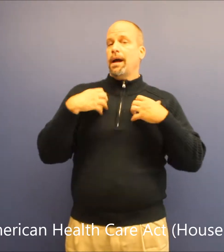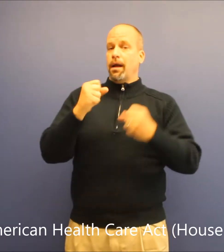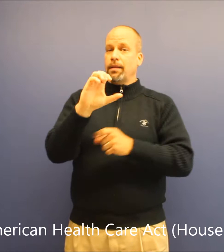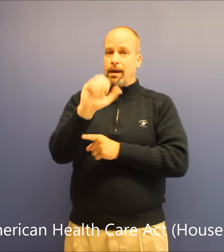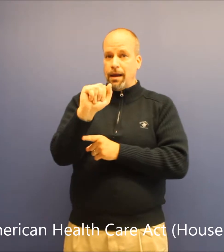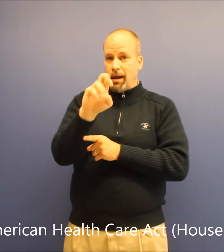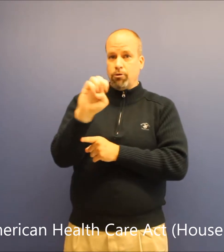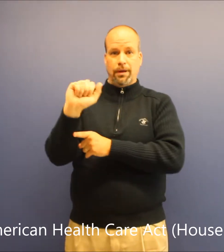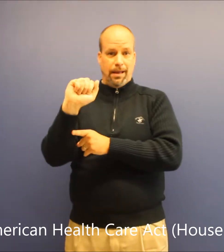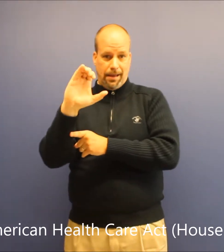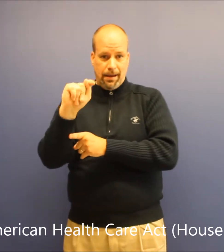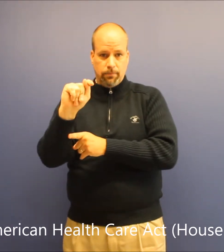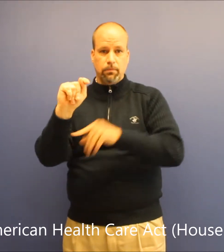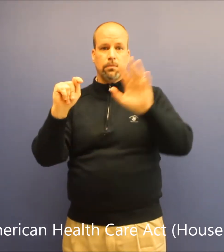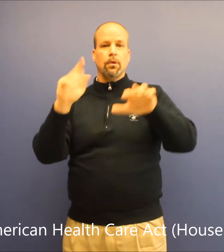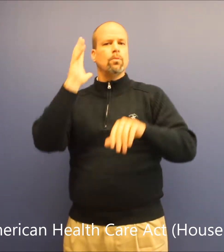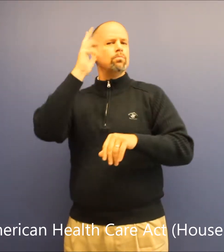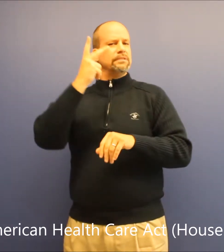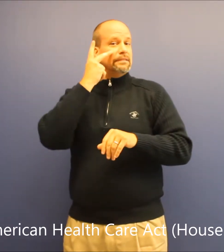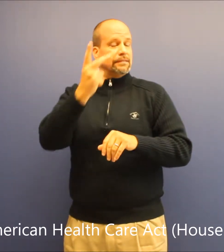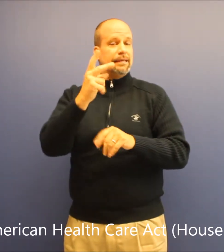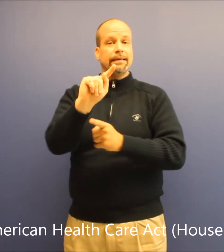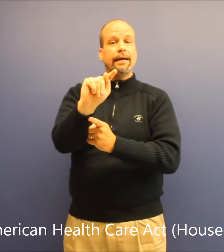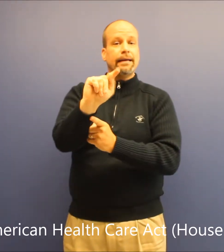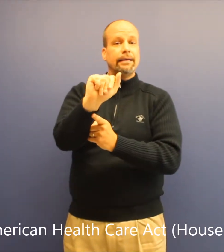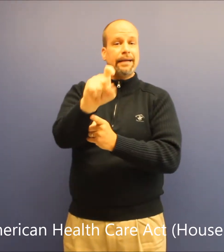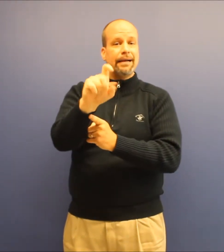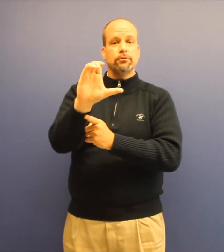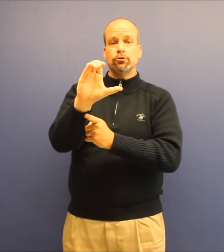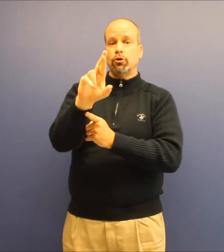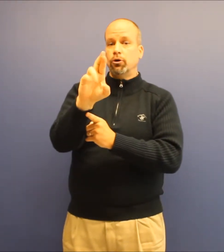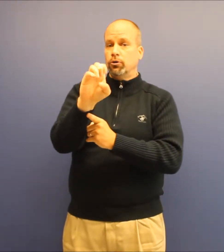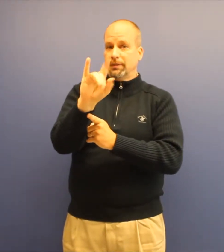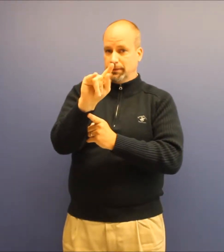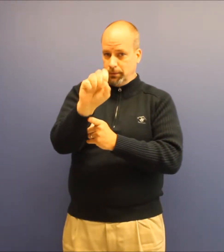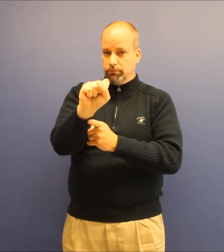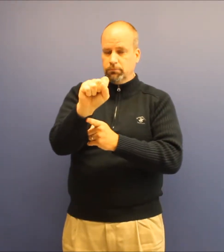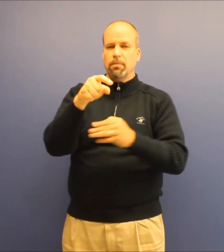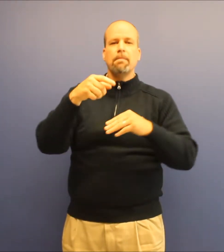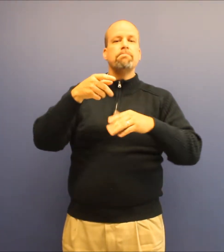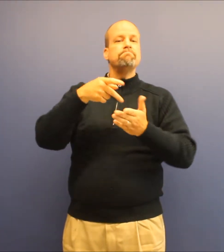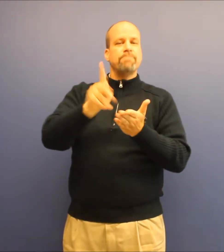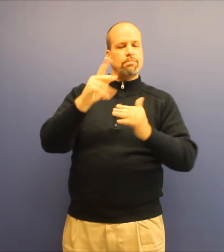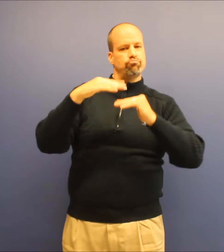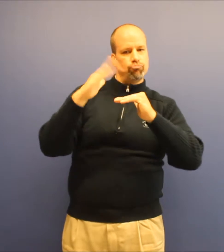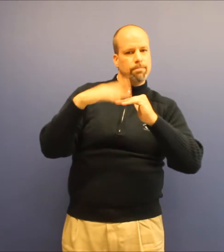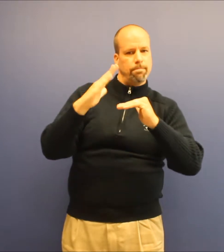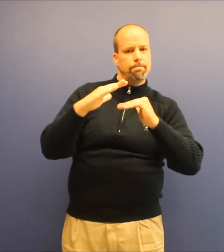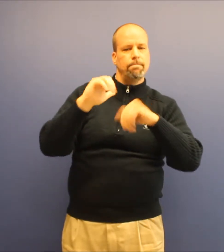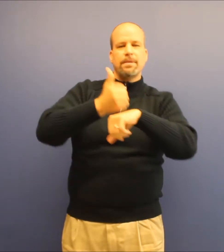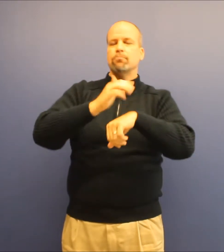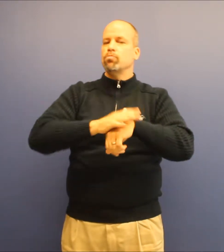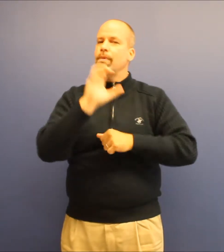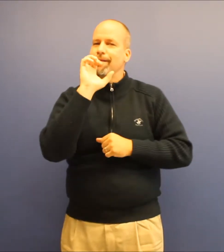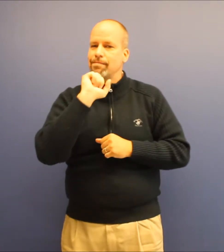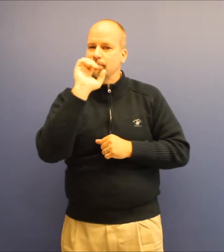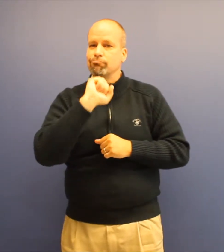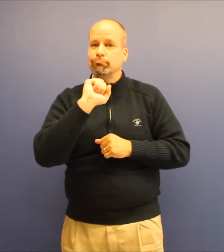So the House bill, the American Health Care Act, you will see tax credits to pay premiums based on